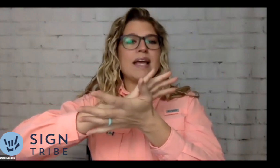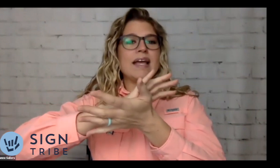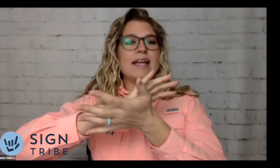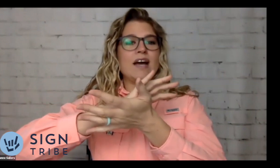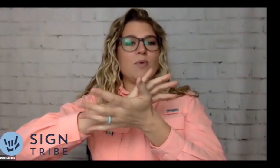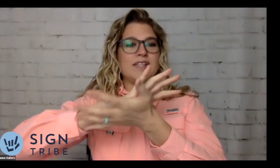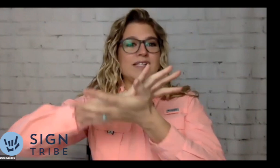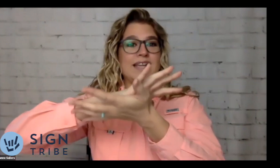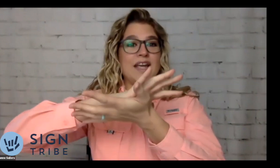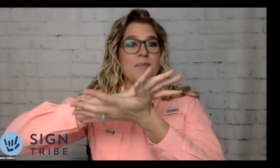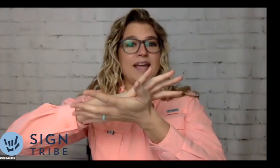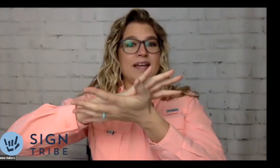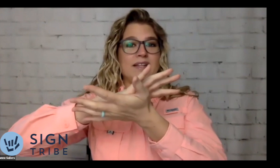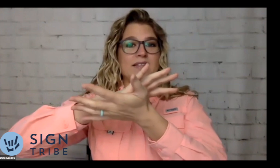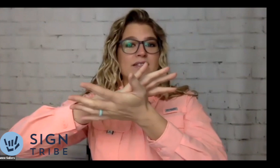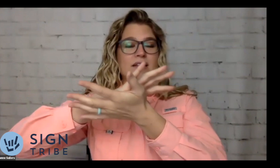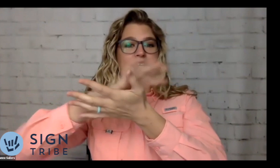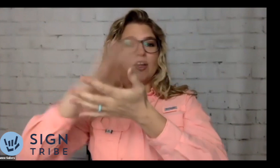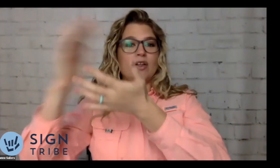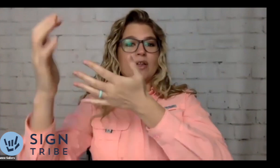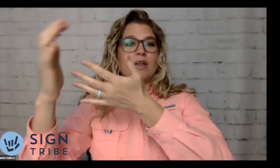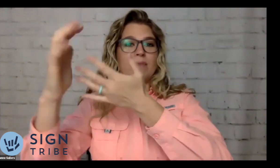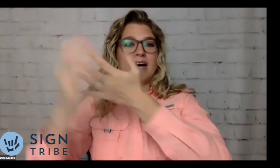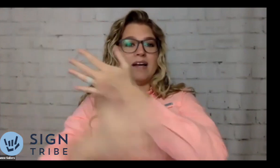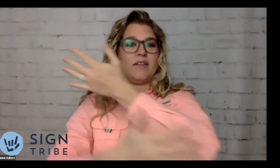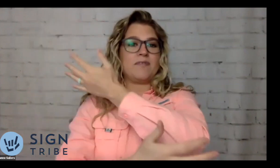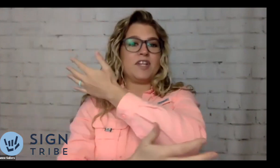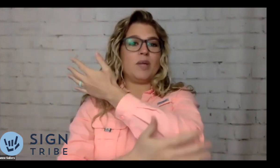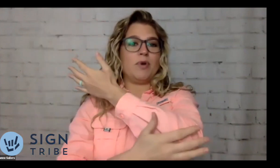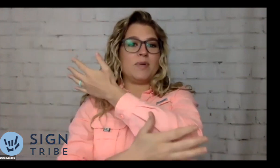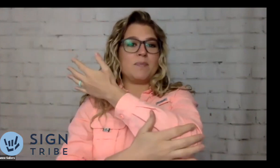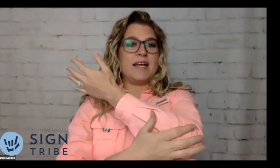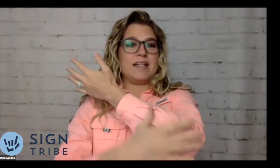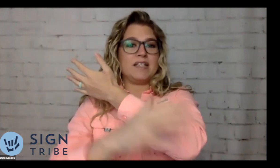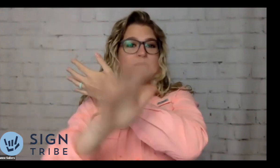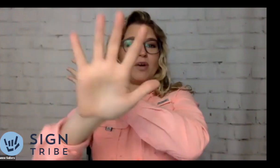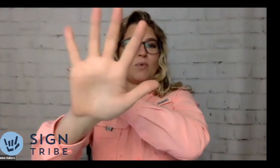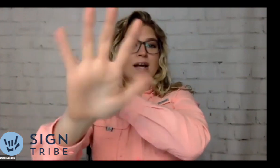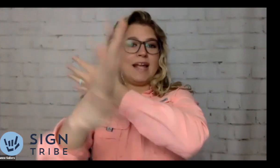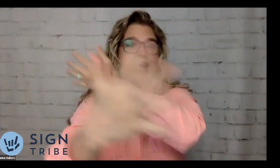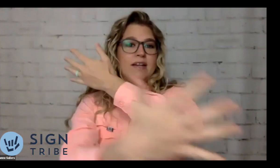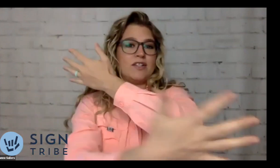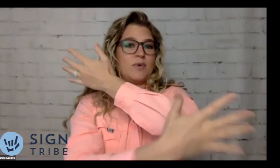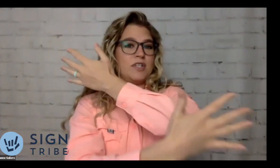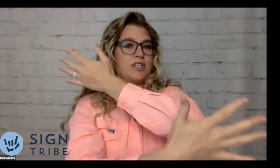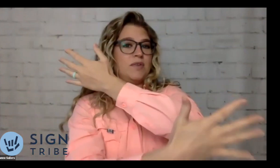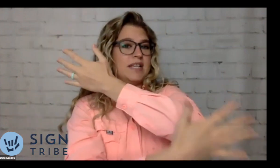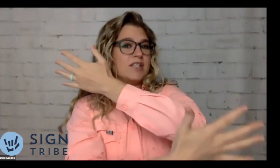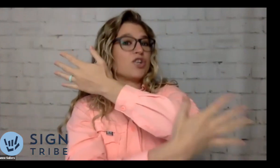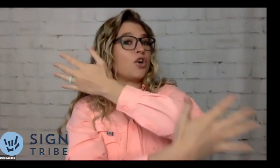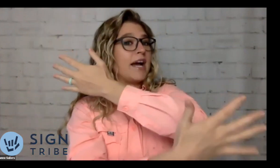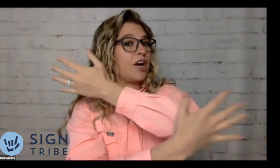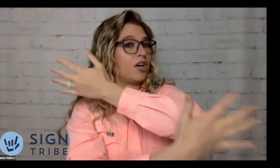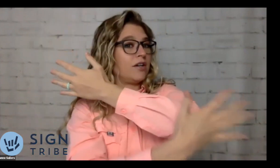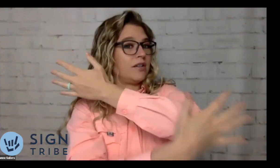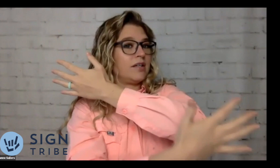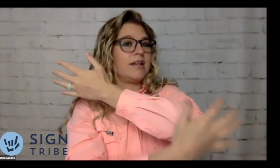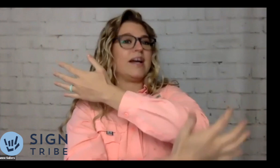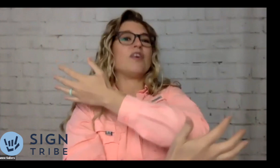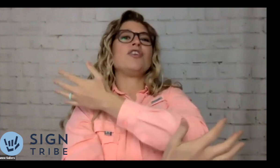Now with the same hands, my left elbow is bent and my right hand is going to do this, cracker. Now you're not